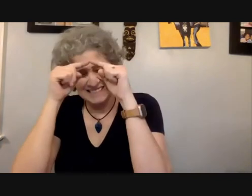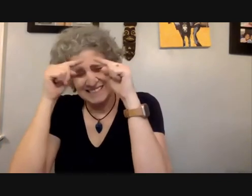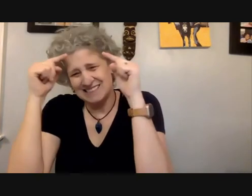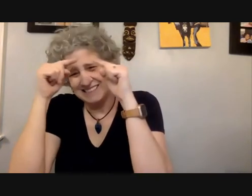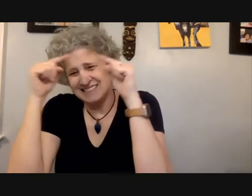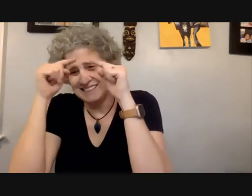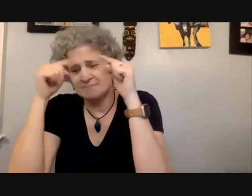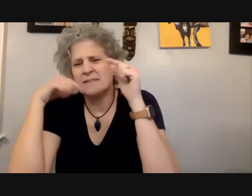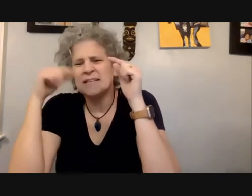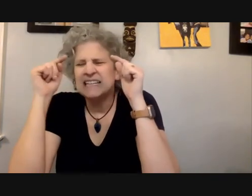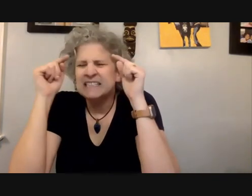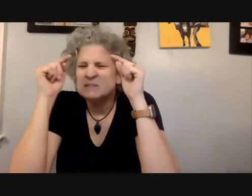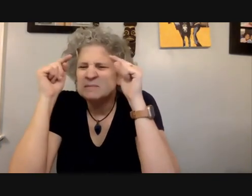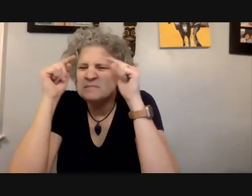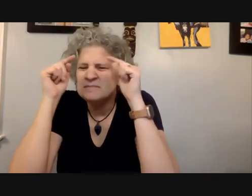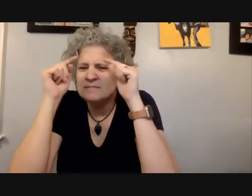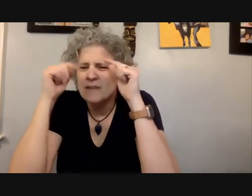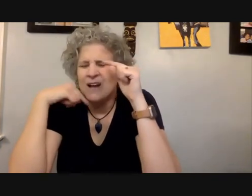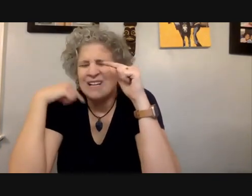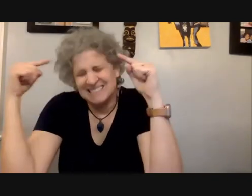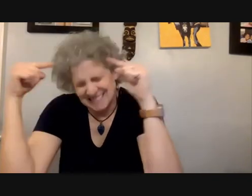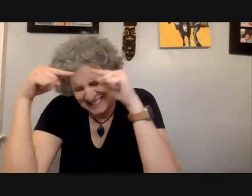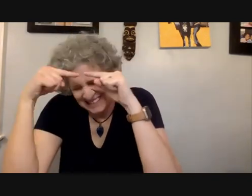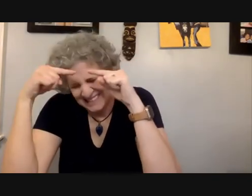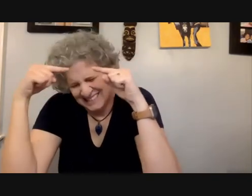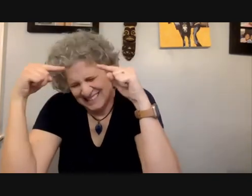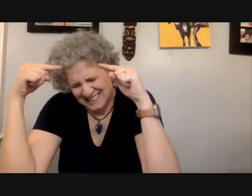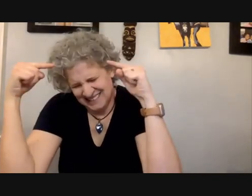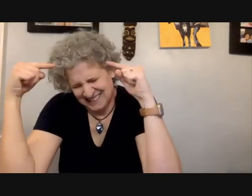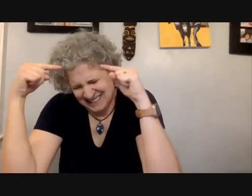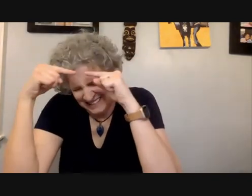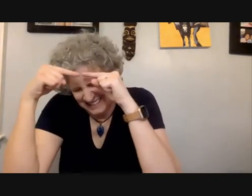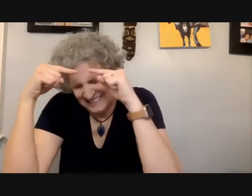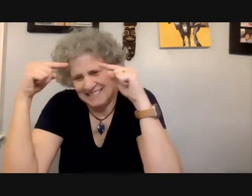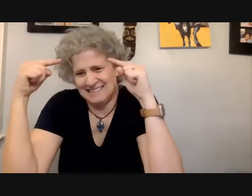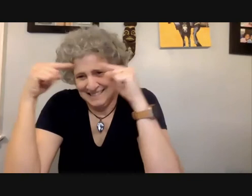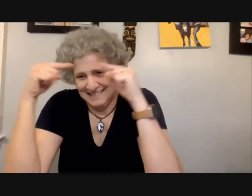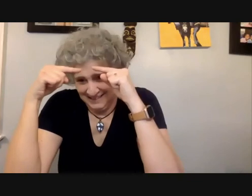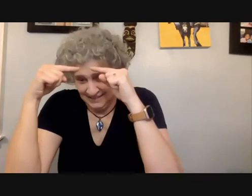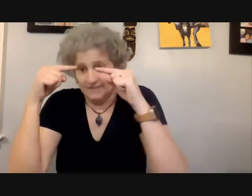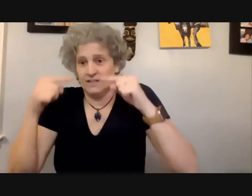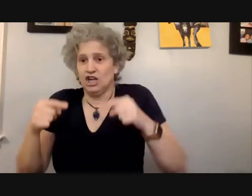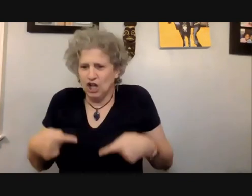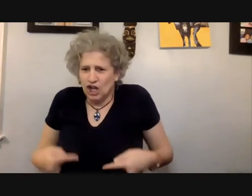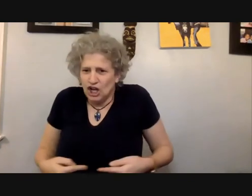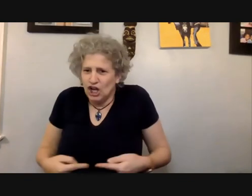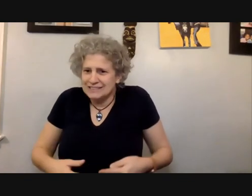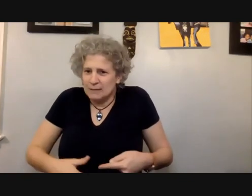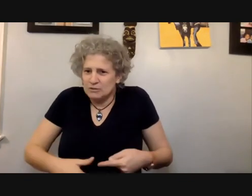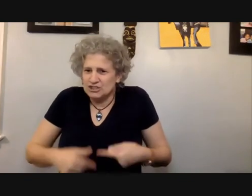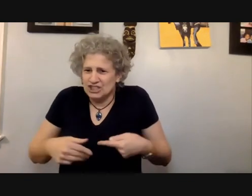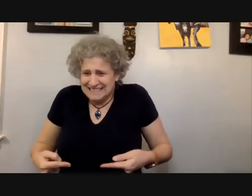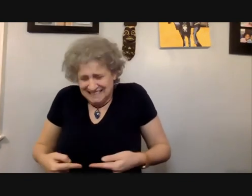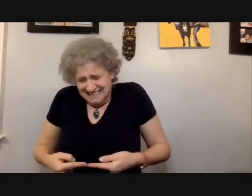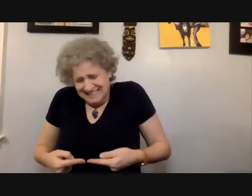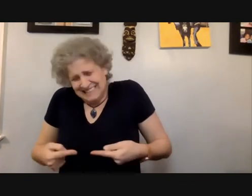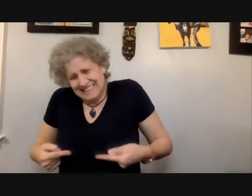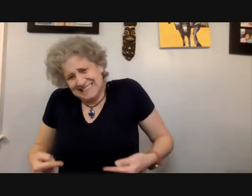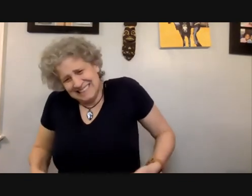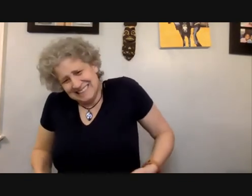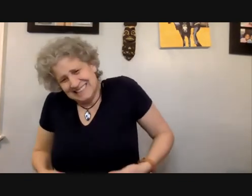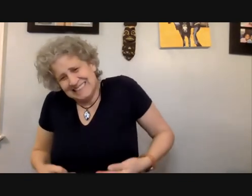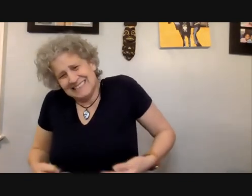It's very versatile because this is a sign for pain done at the head. Depending on the severity, you're going to change the movement, how exaggerated it's going to